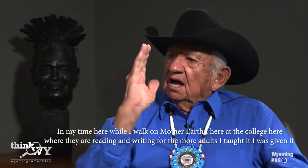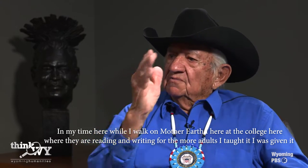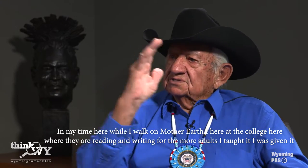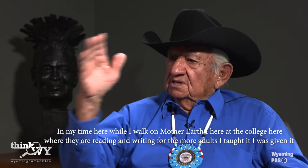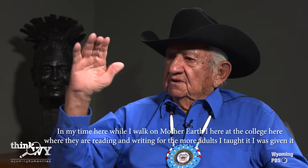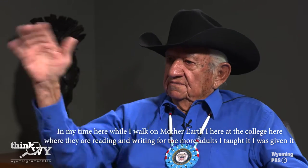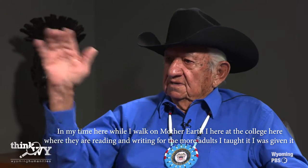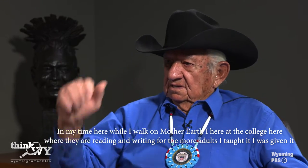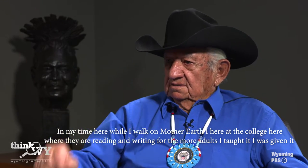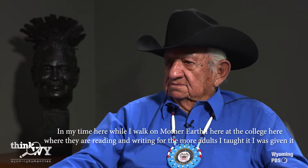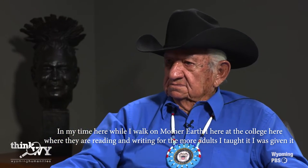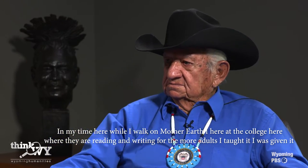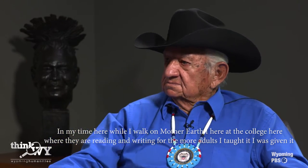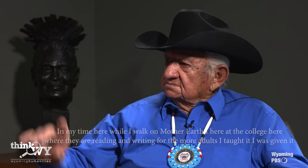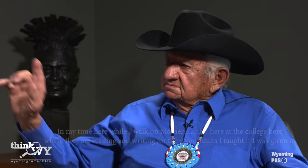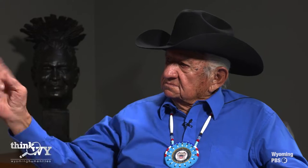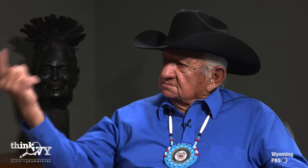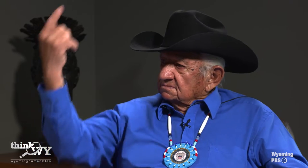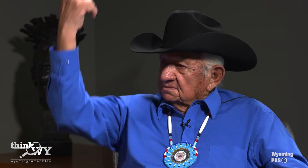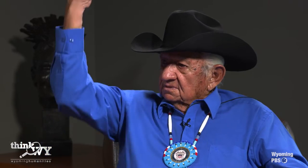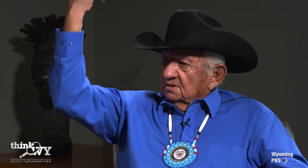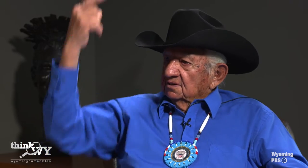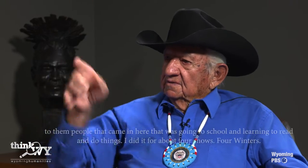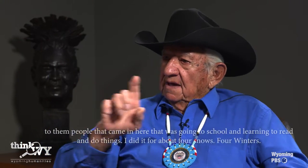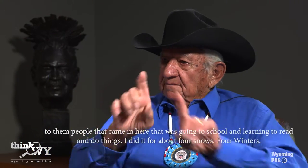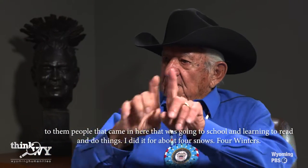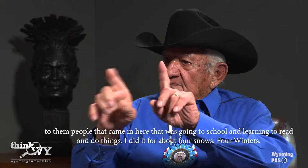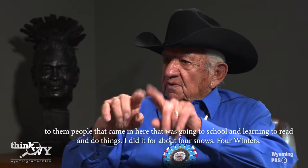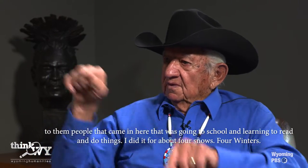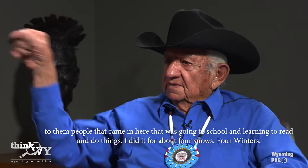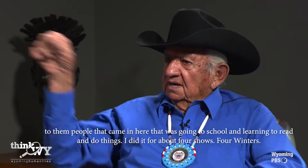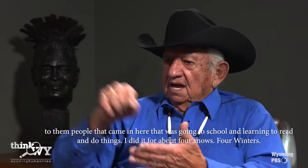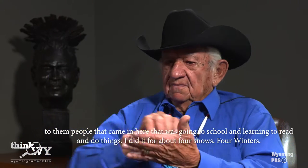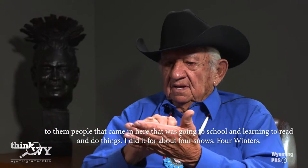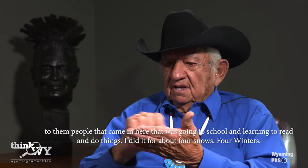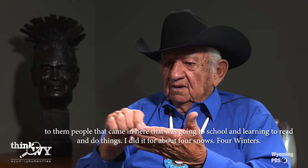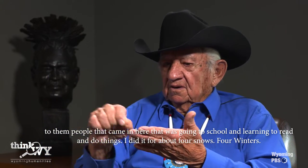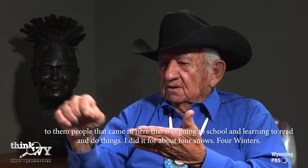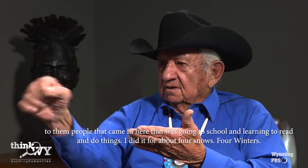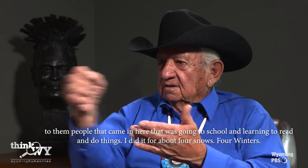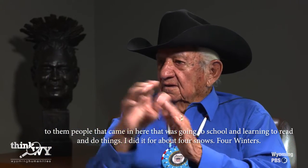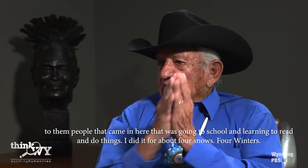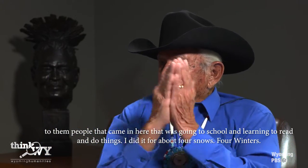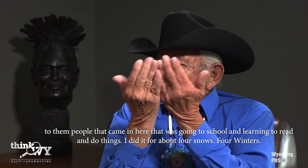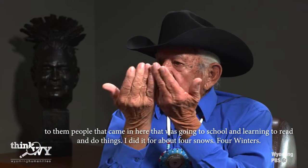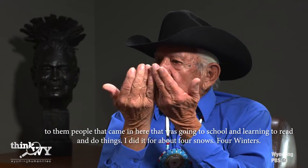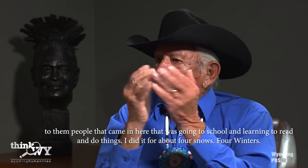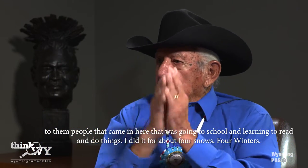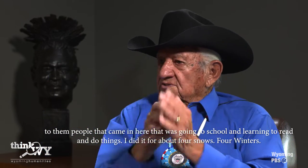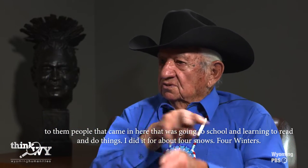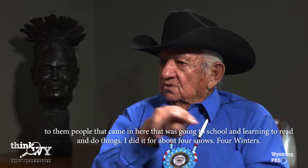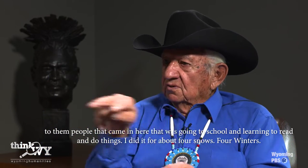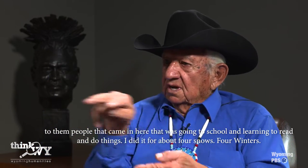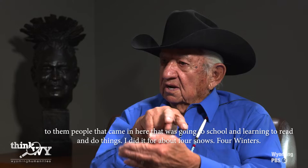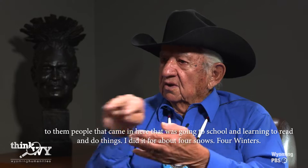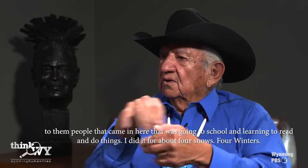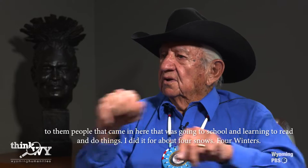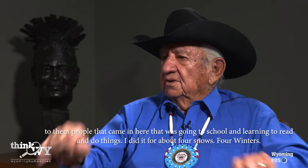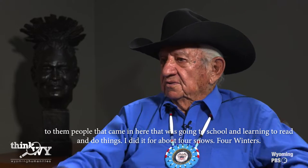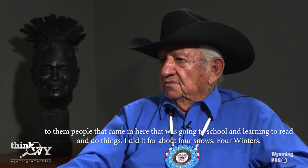was giving it to them people that came in here that was going to school and learning to